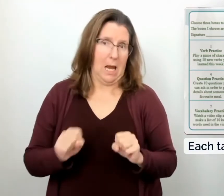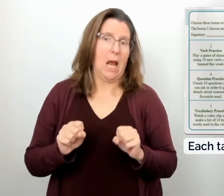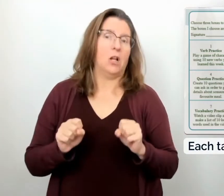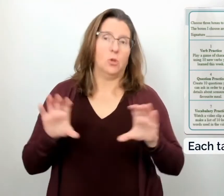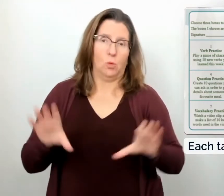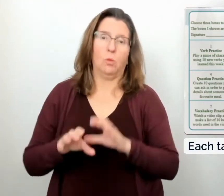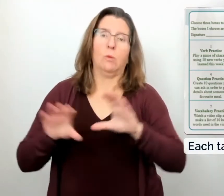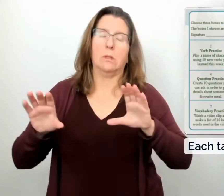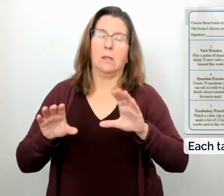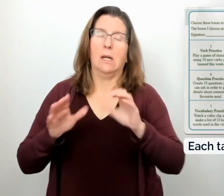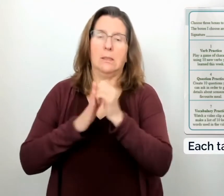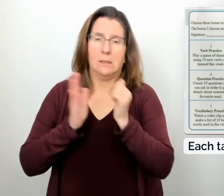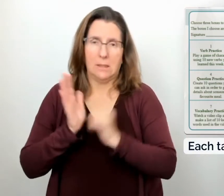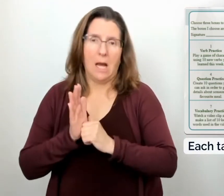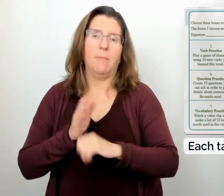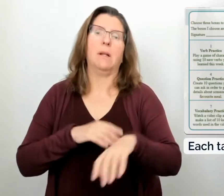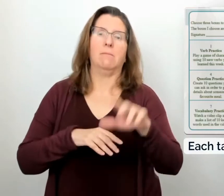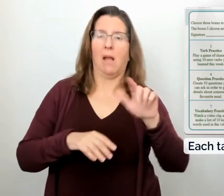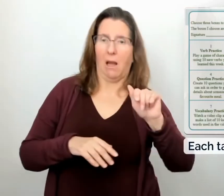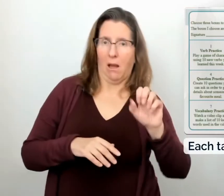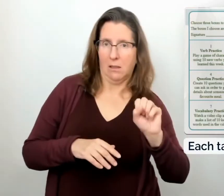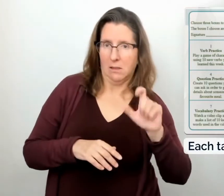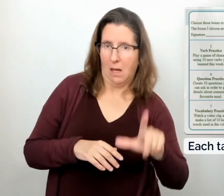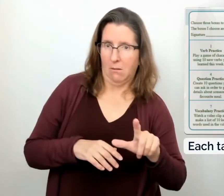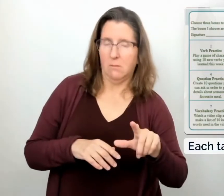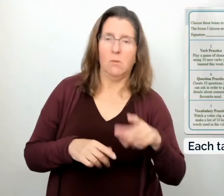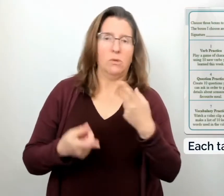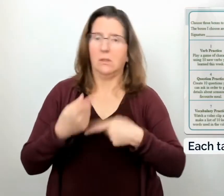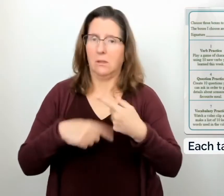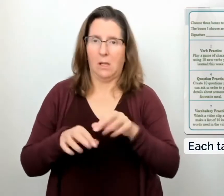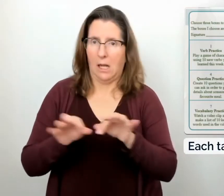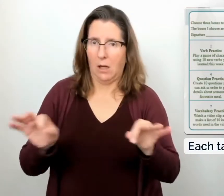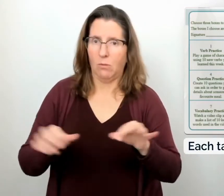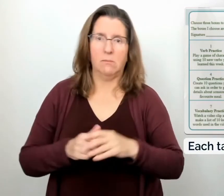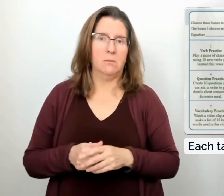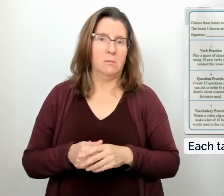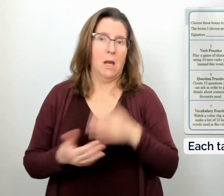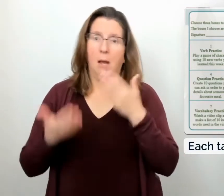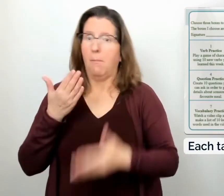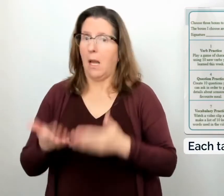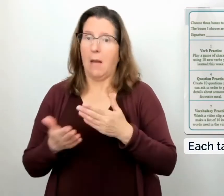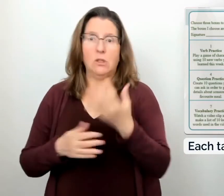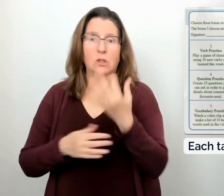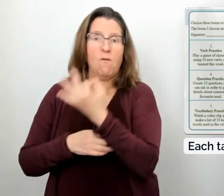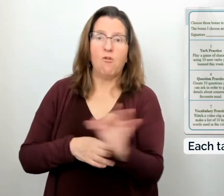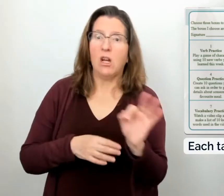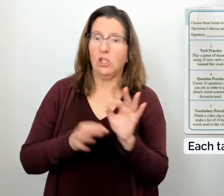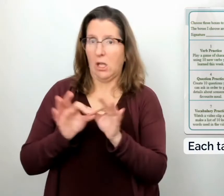then their work could be presented in ASL. If it was for a French